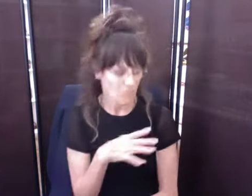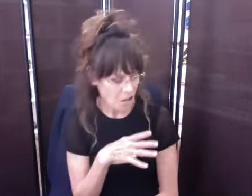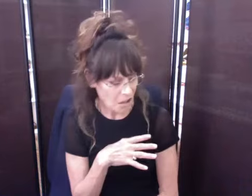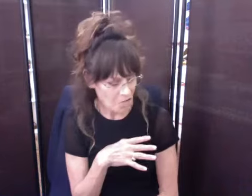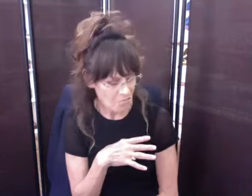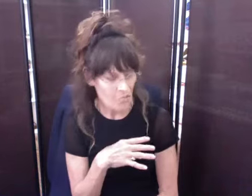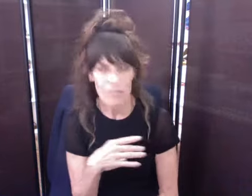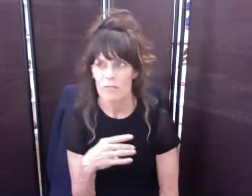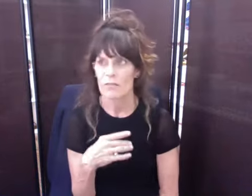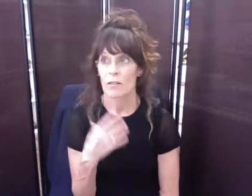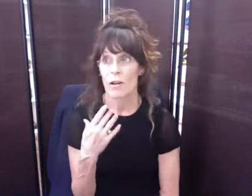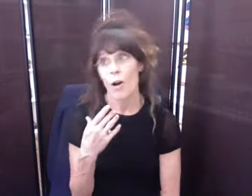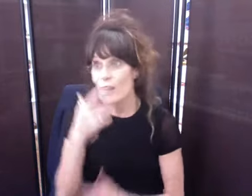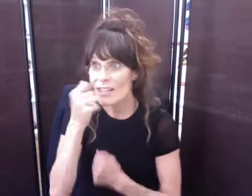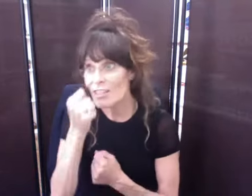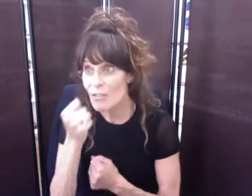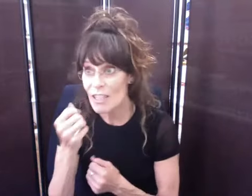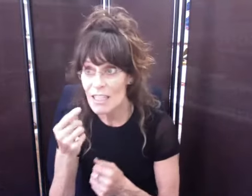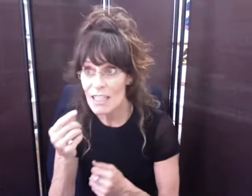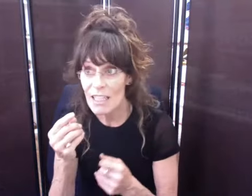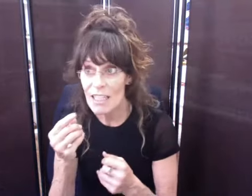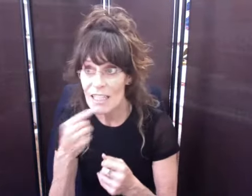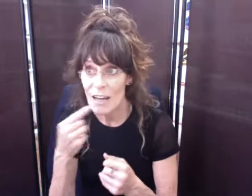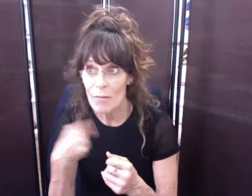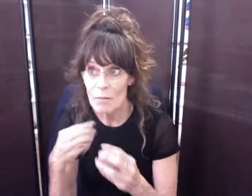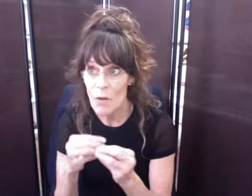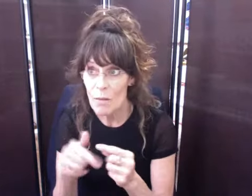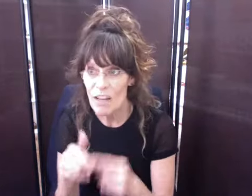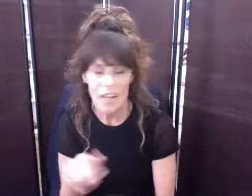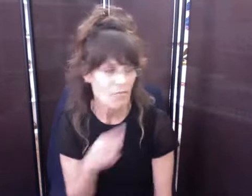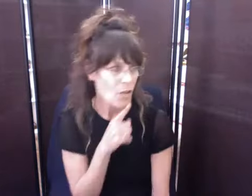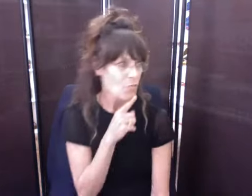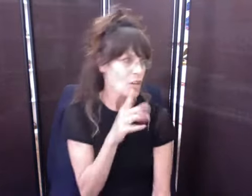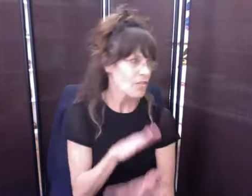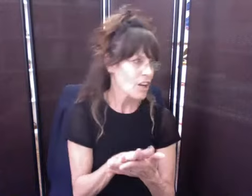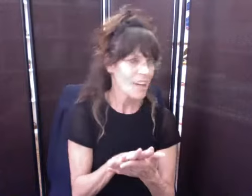Wow, that sounds interesting. Could you tell me more about that? Really fine. Like it just didn't go very well, right?